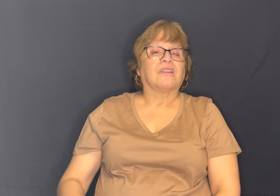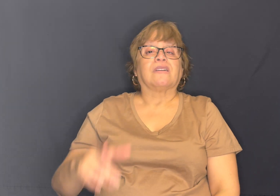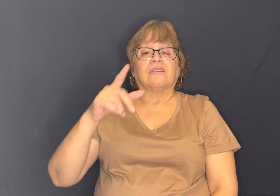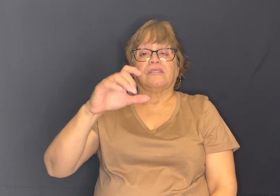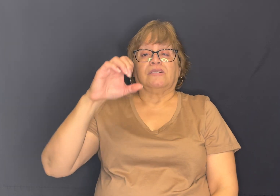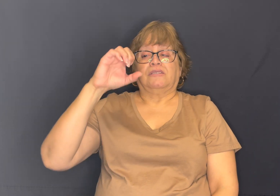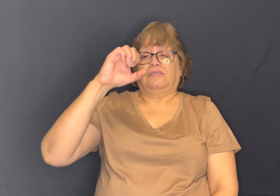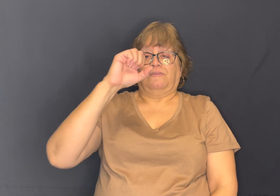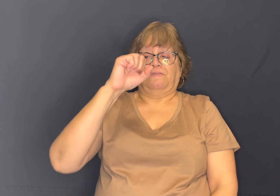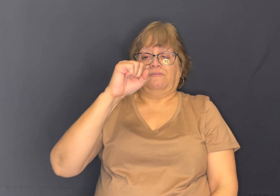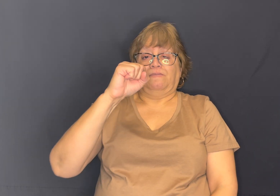your hands.